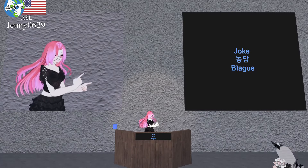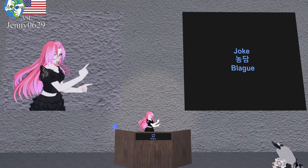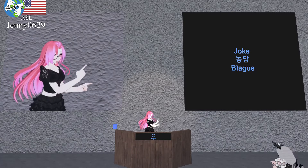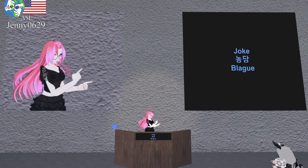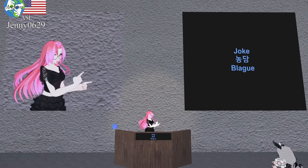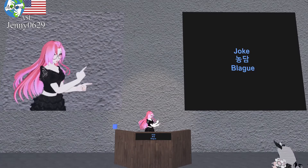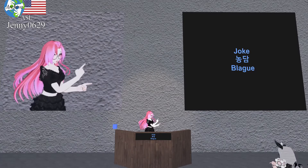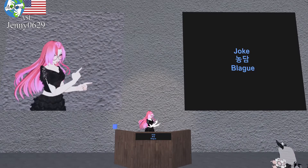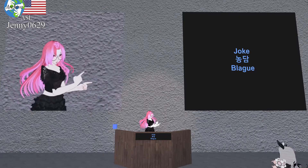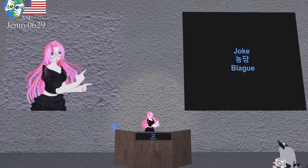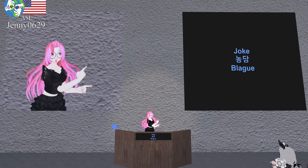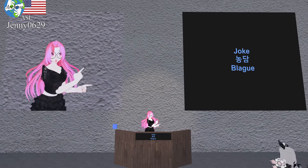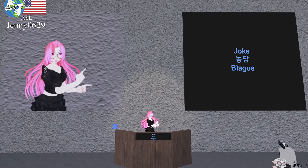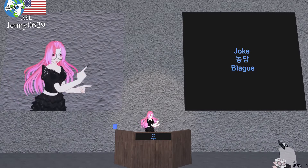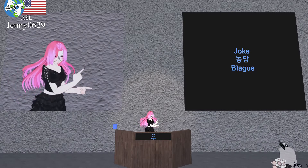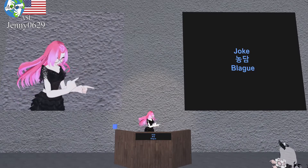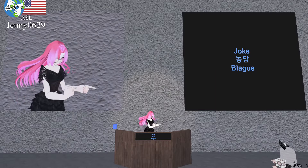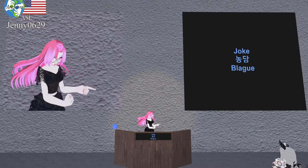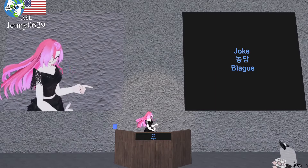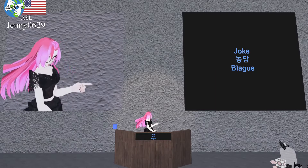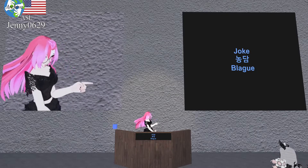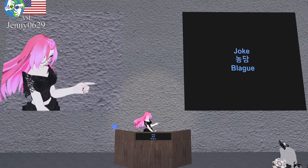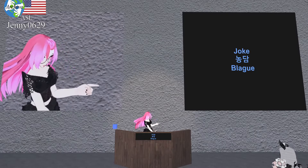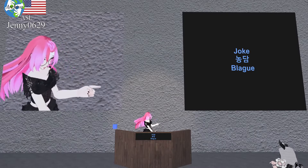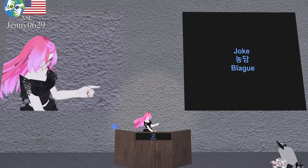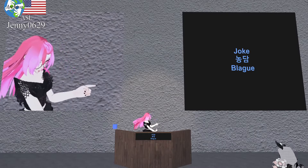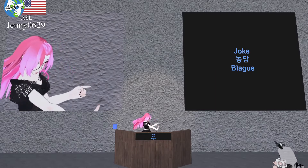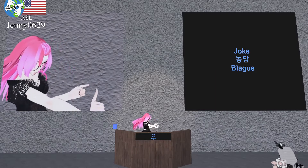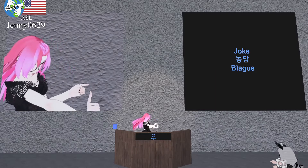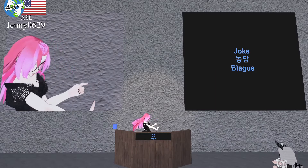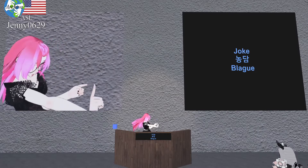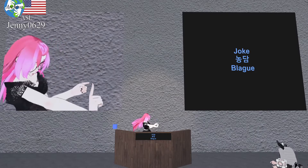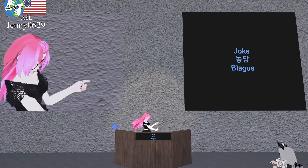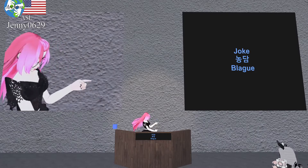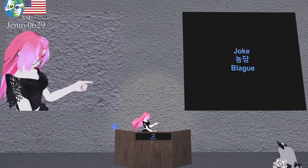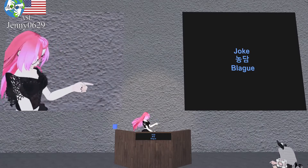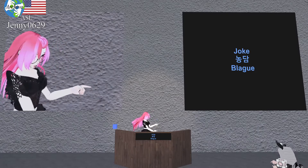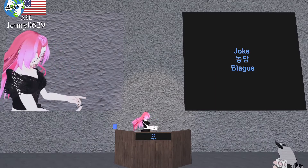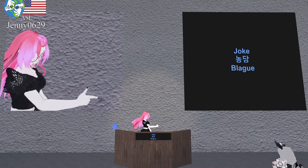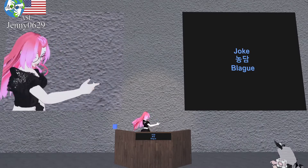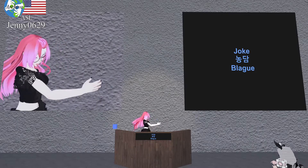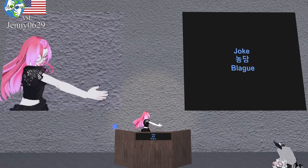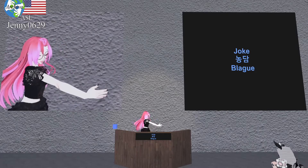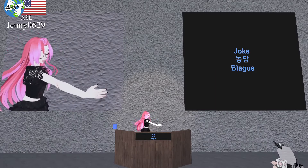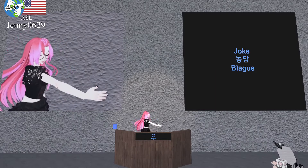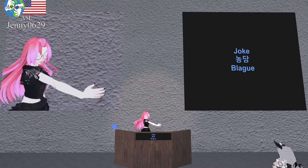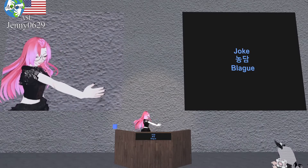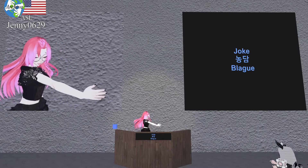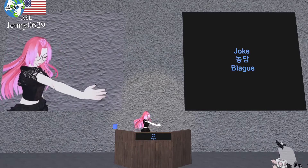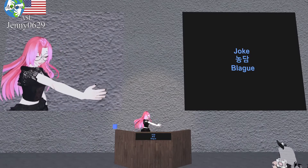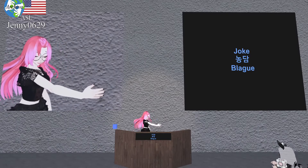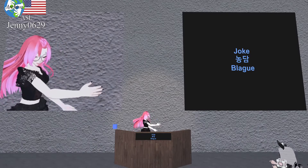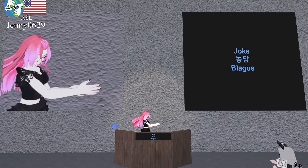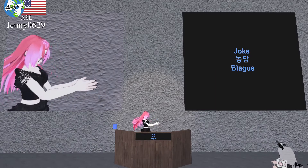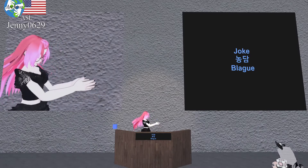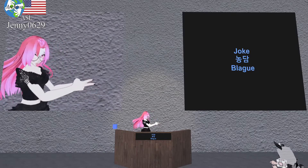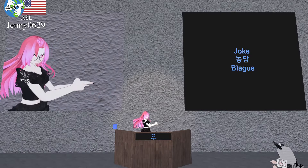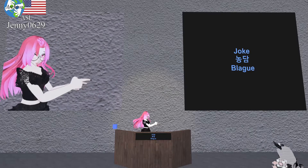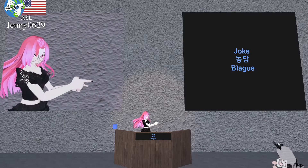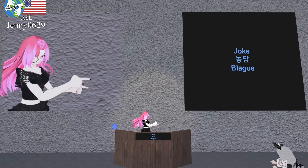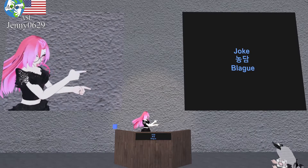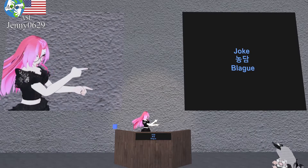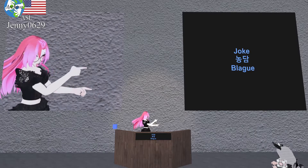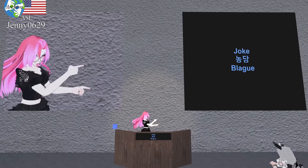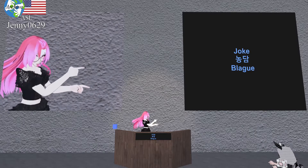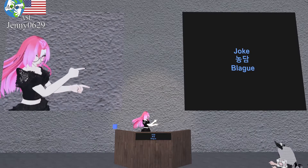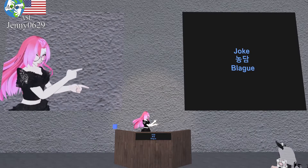It's just this front one, or top one. And you want to make sure they're both angled up. So kind of like you're about to shake someone's hand,